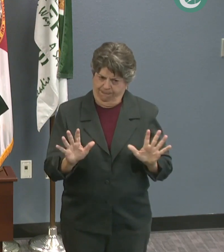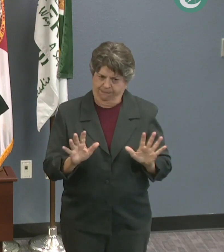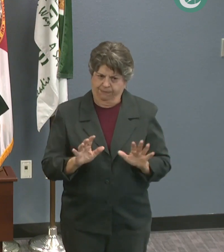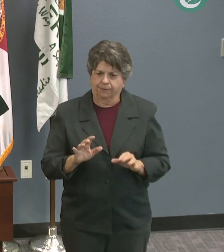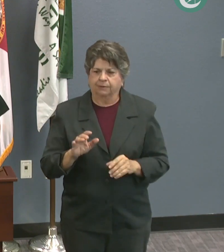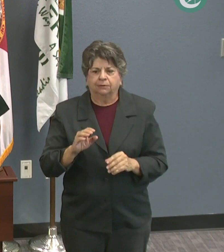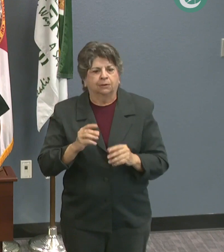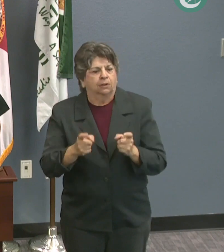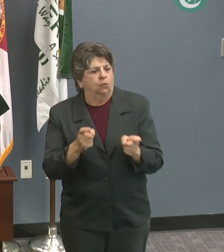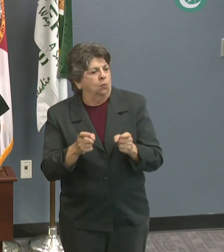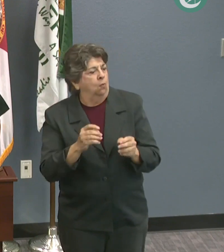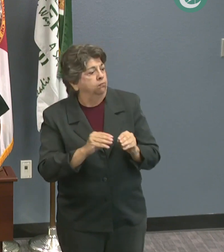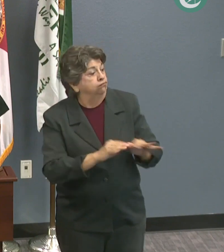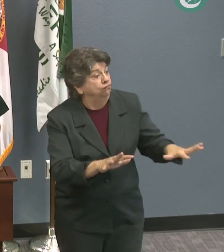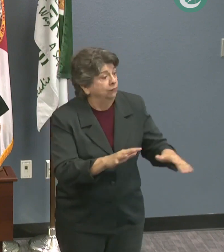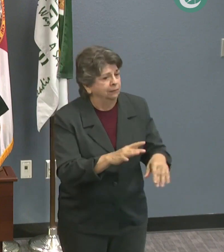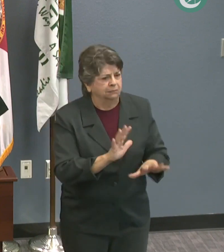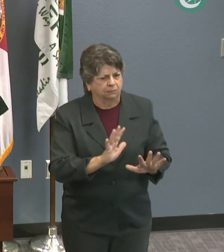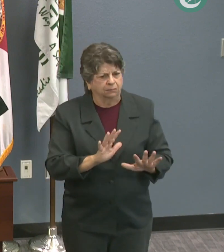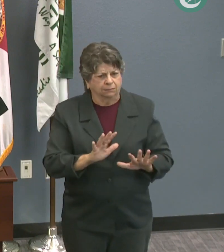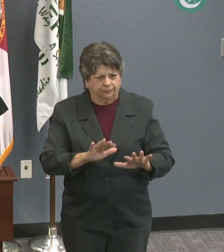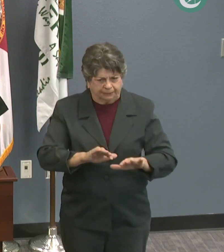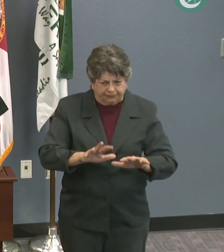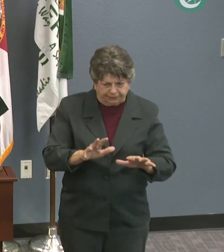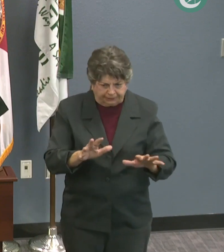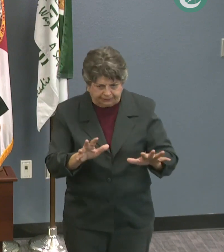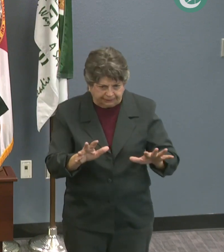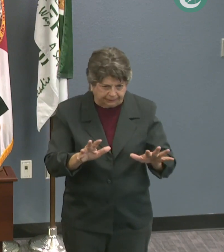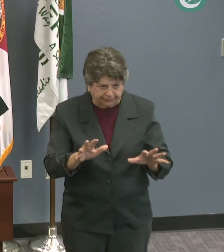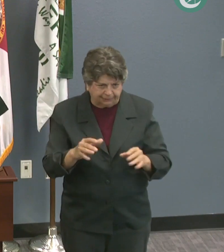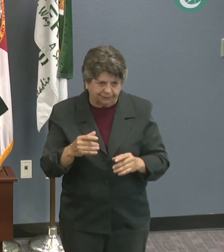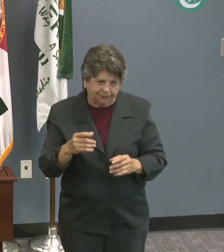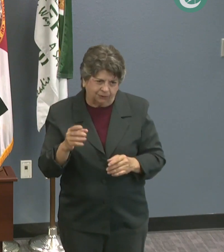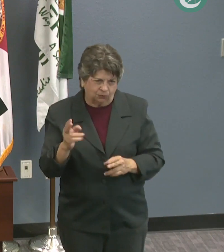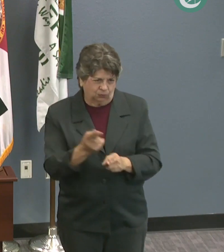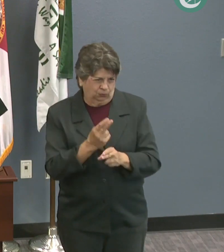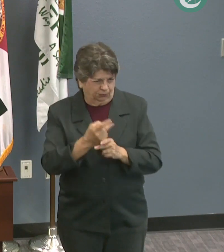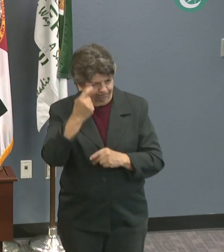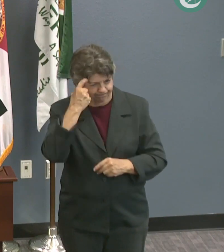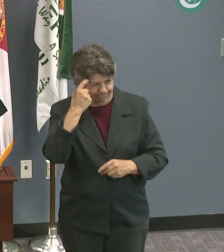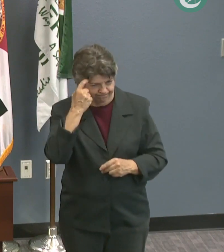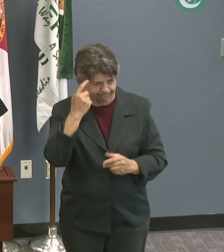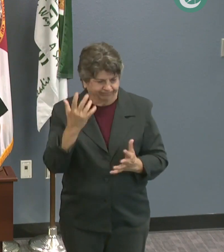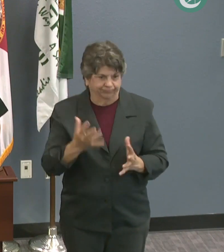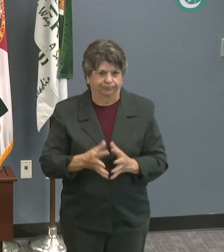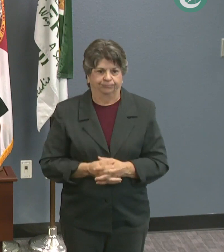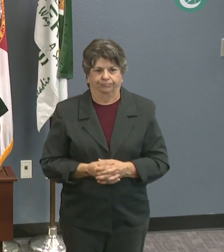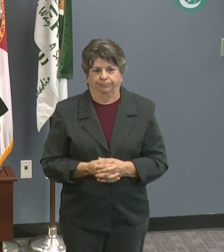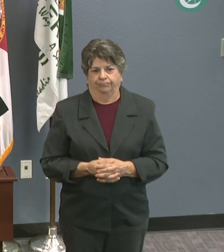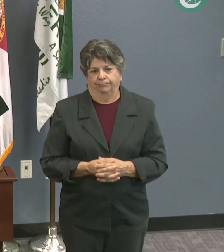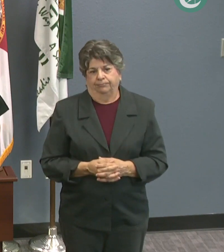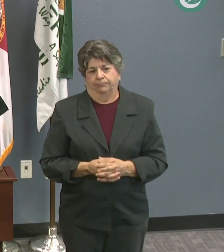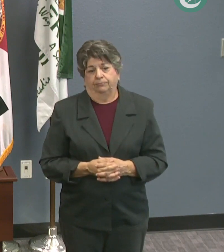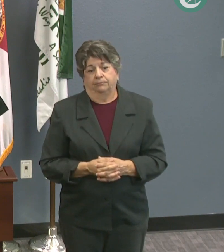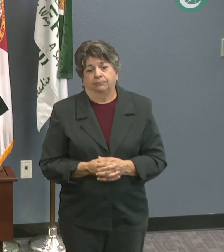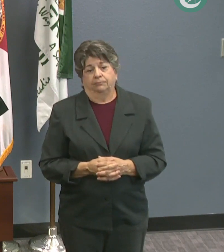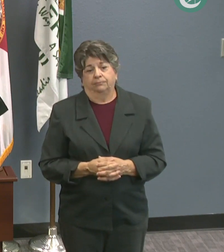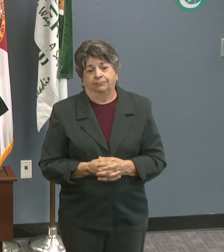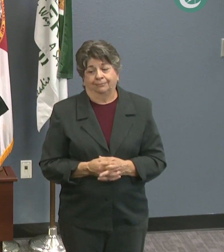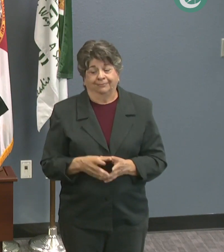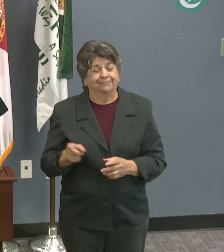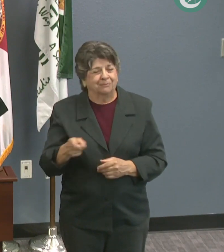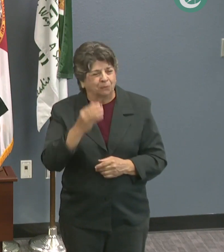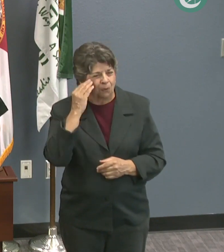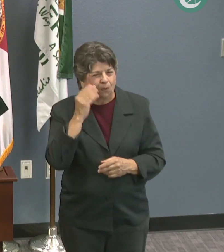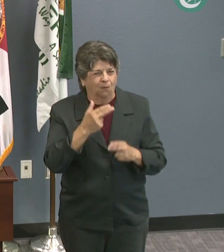time, all of this, all of the, this phrase that has definitely been coined of social distancing, of